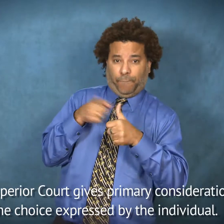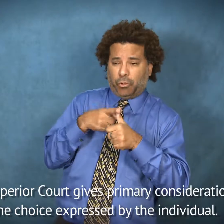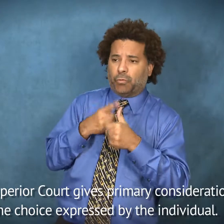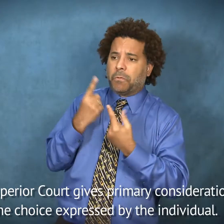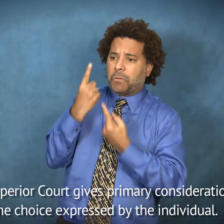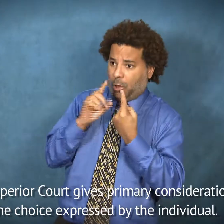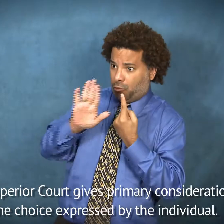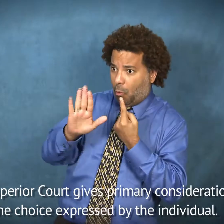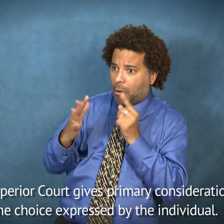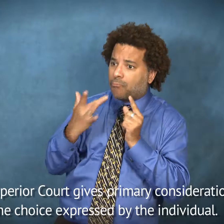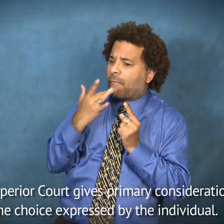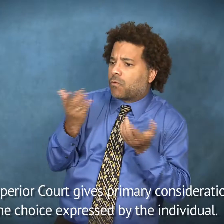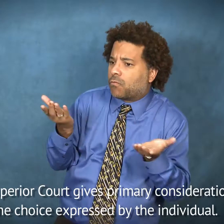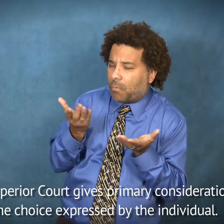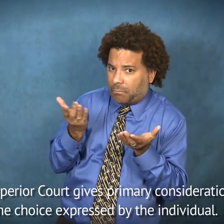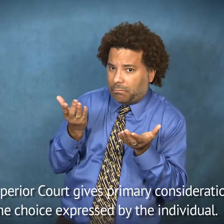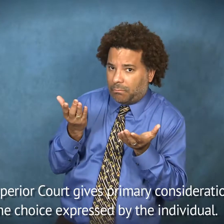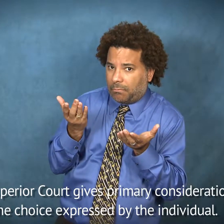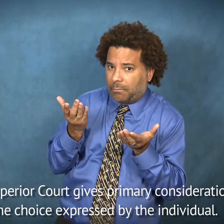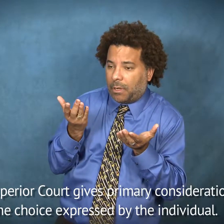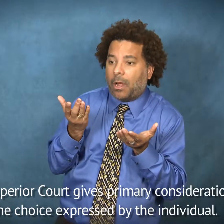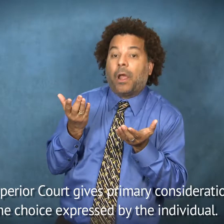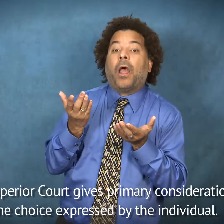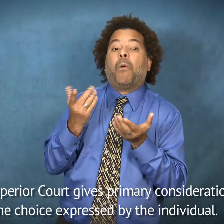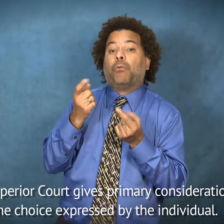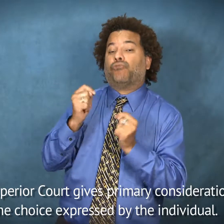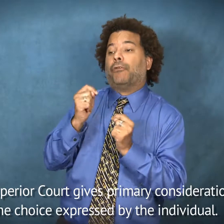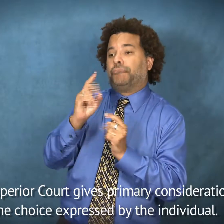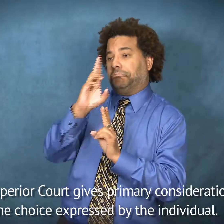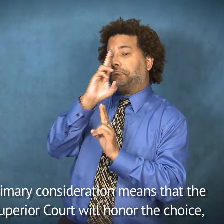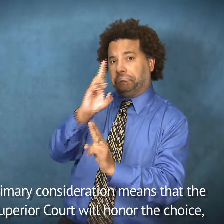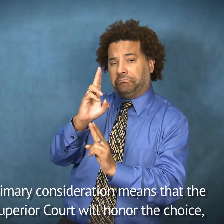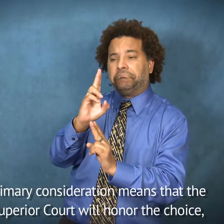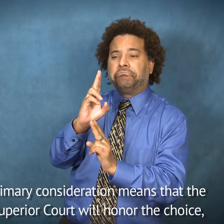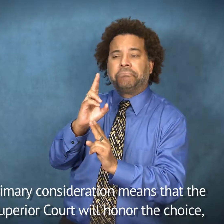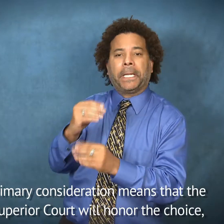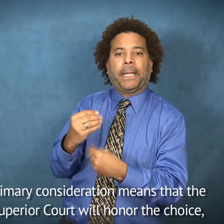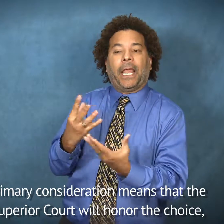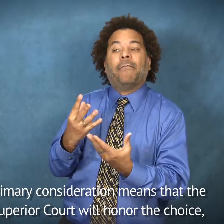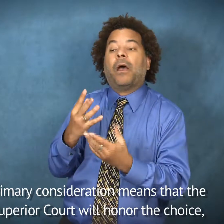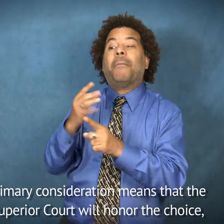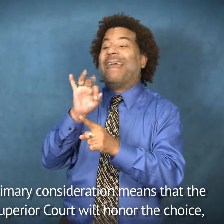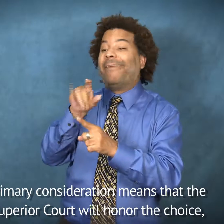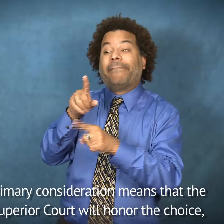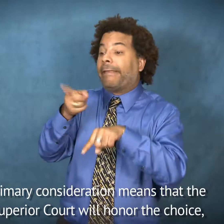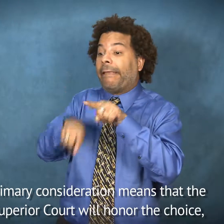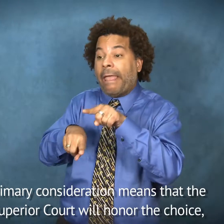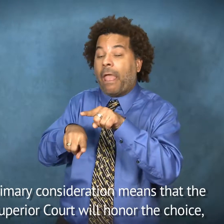the choice expressed by the individual. Primary consideration means that the Superior Court will honor the choice unless it can show that